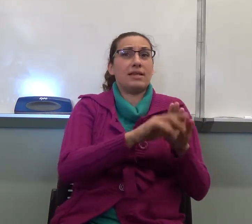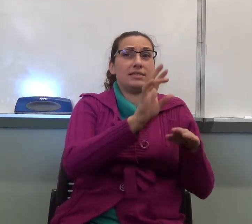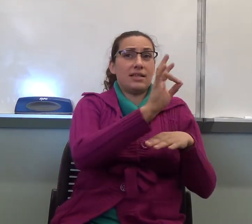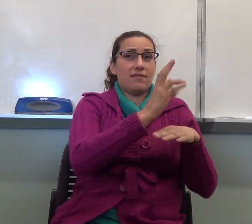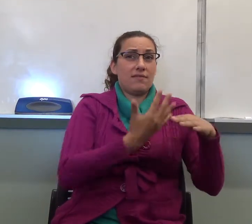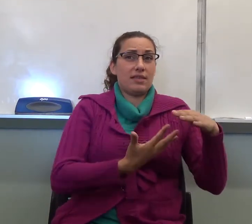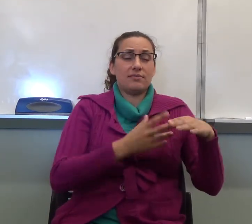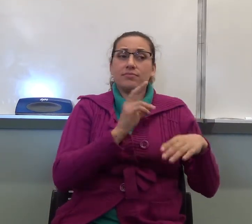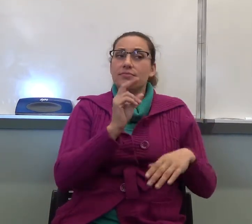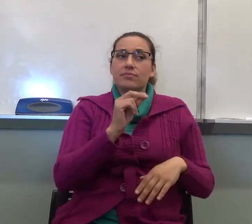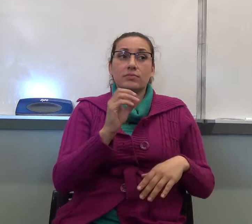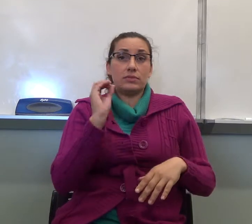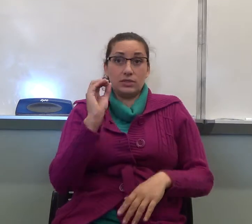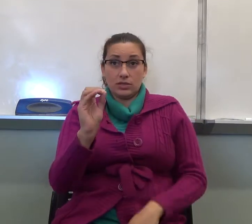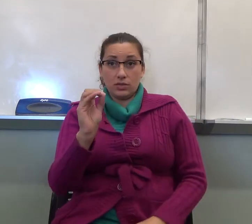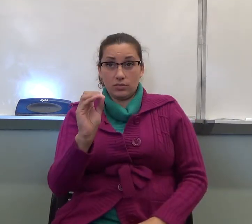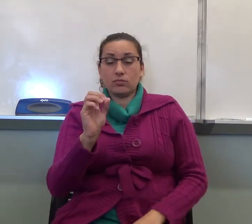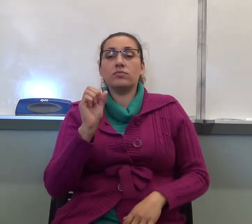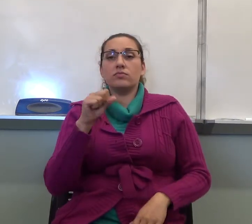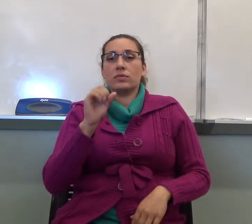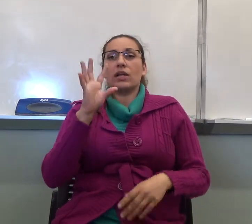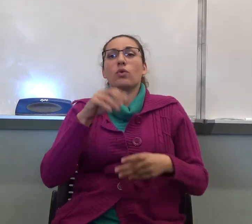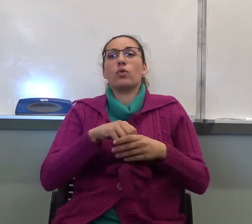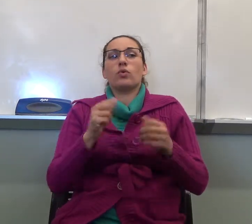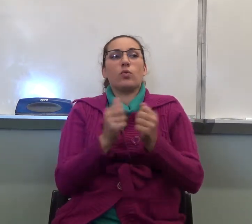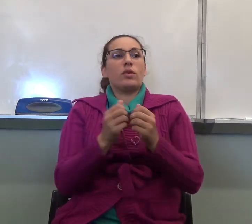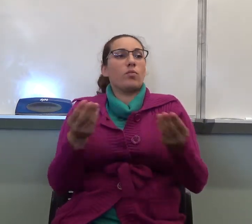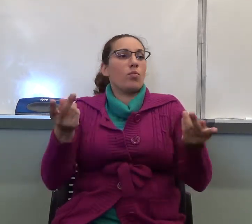yes, 0 could be a probability. 1 can be a probability.